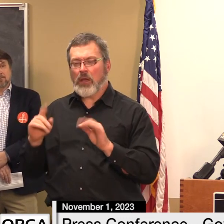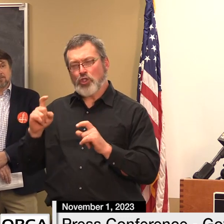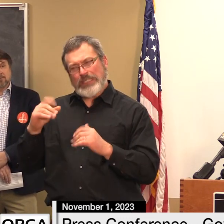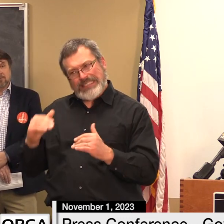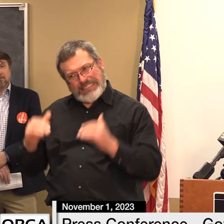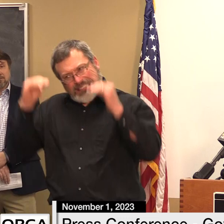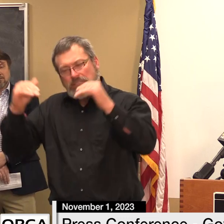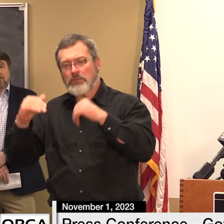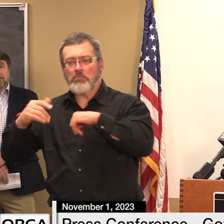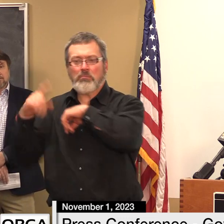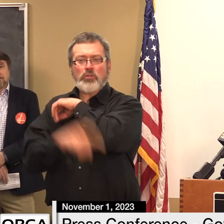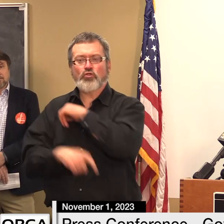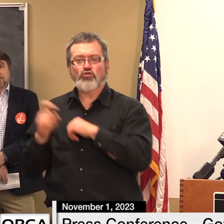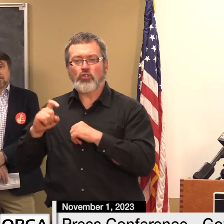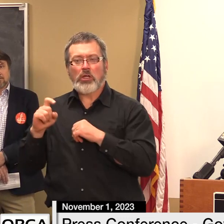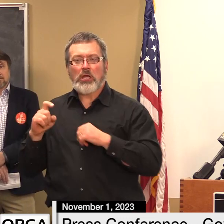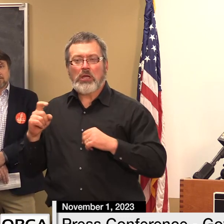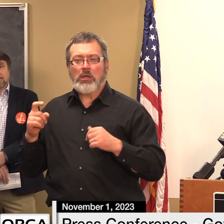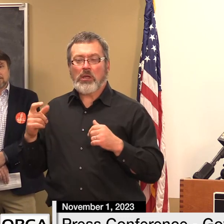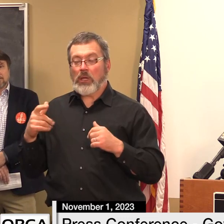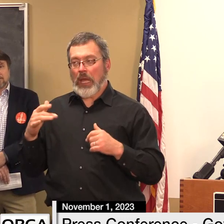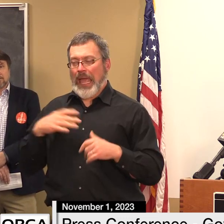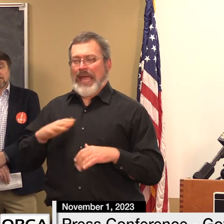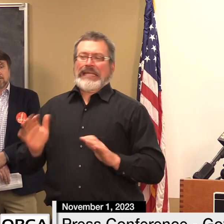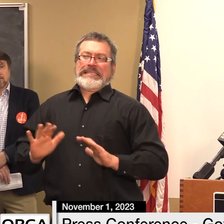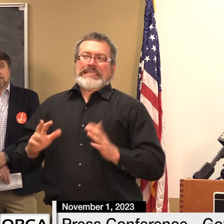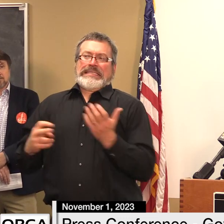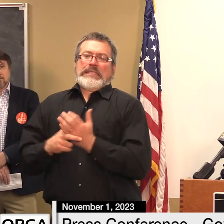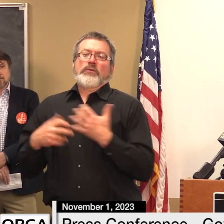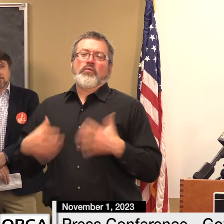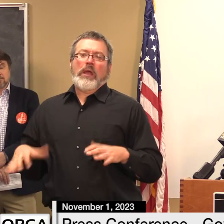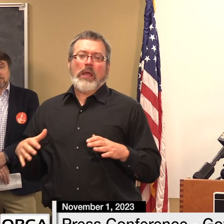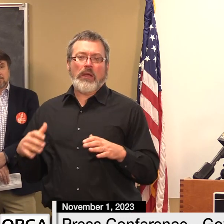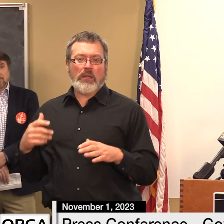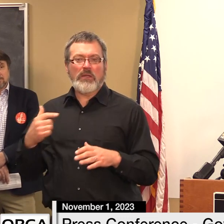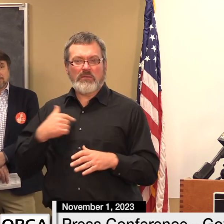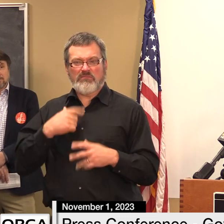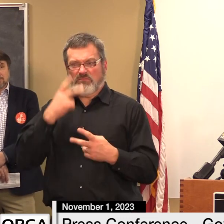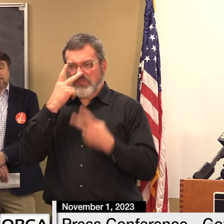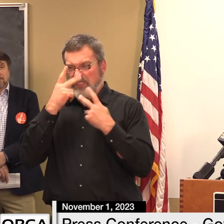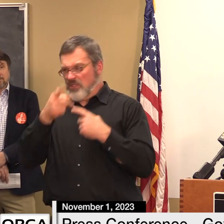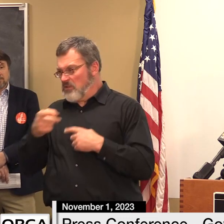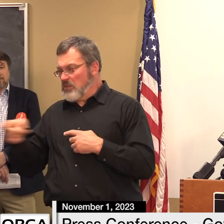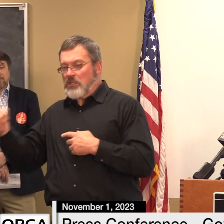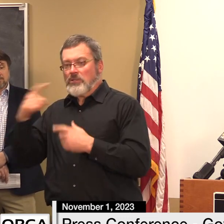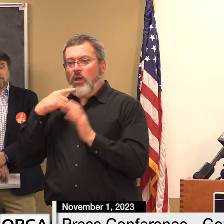worth their while. Something that we see a lot from our readers. One more